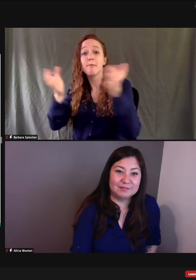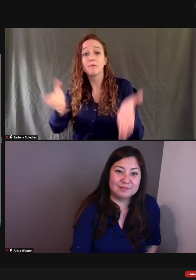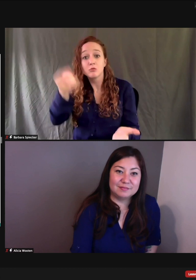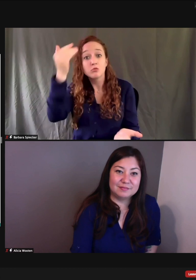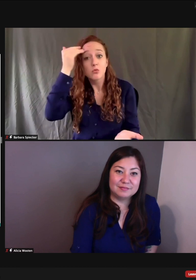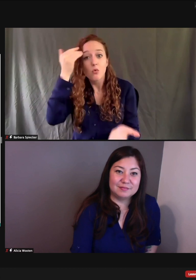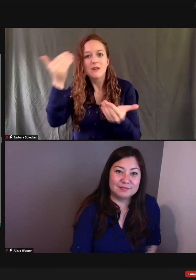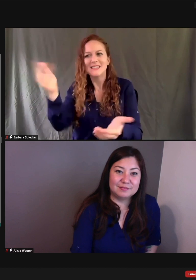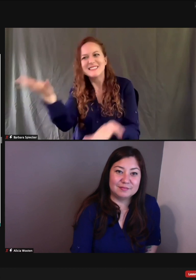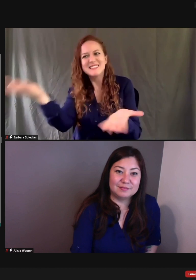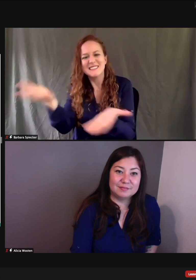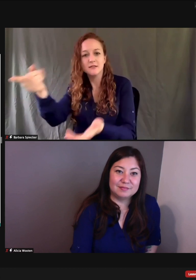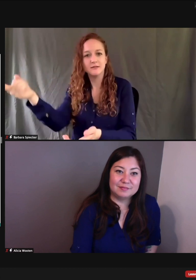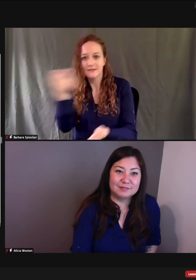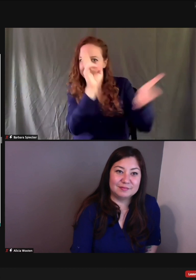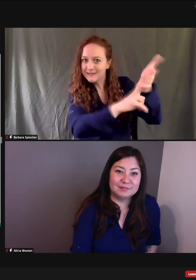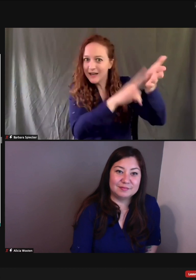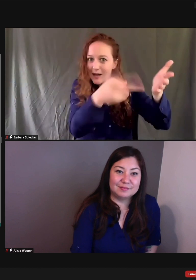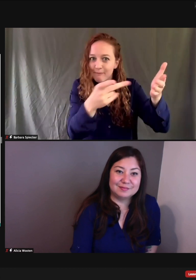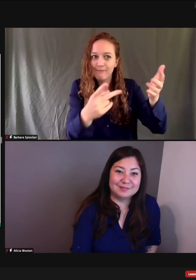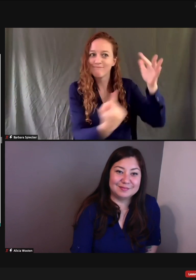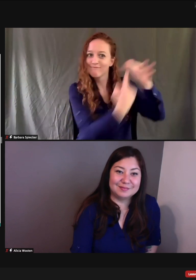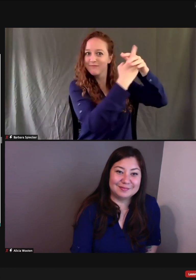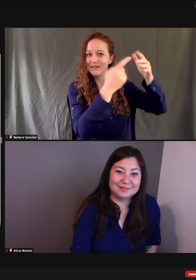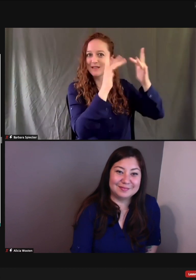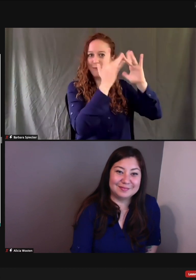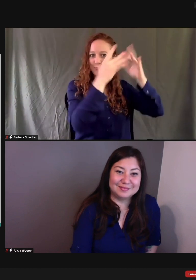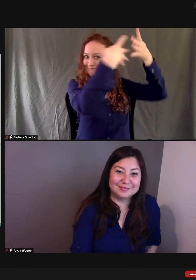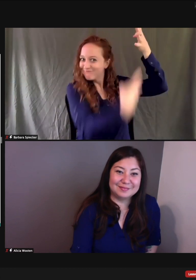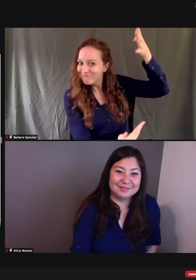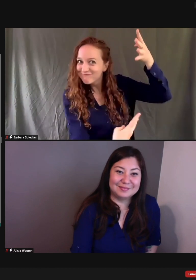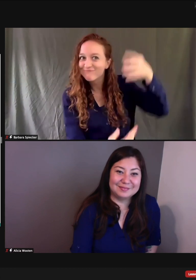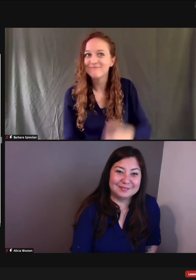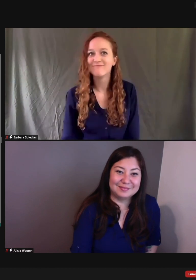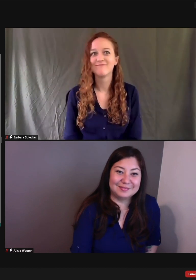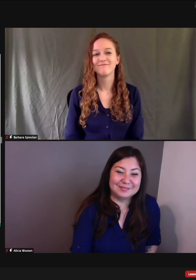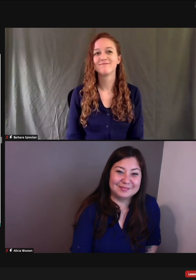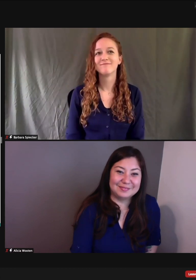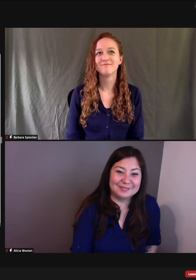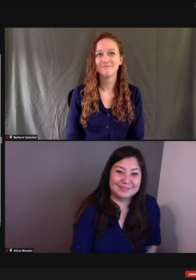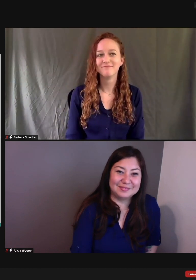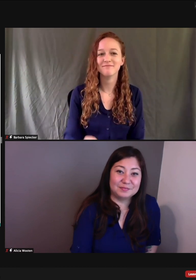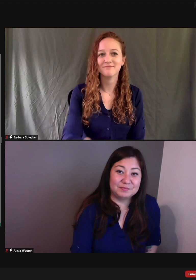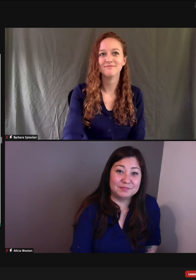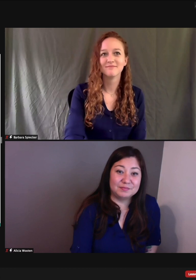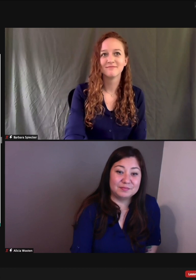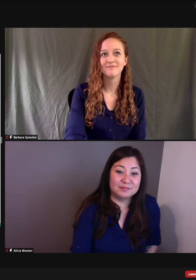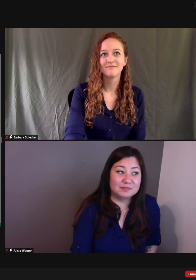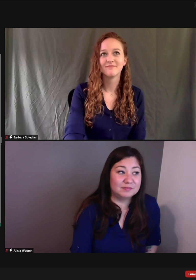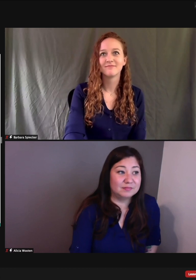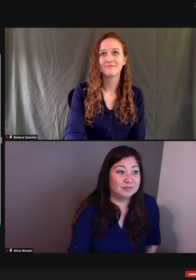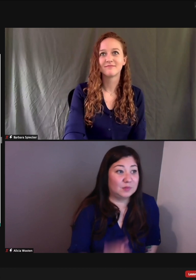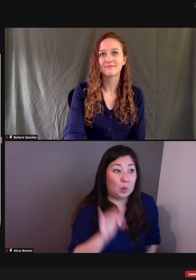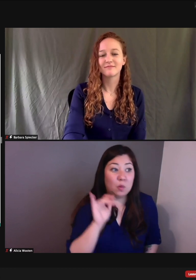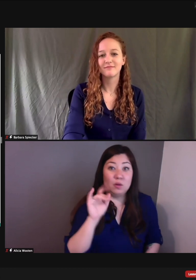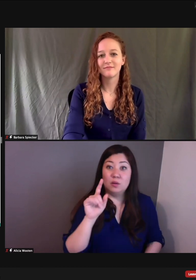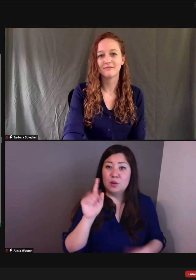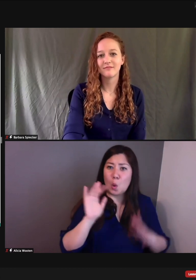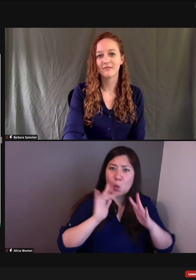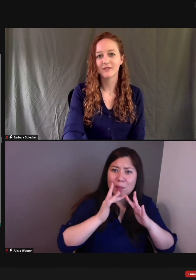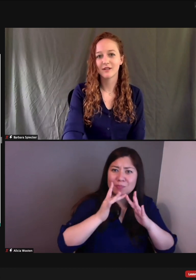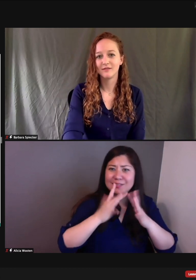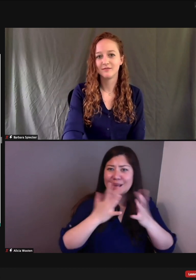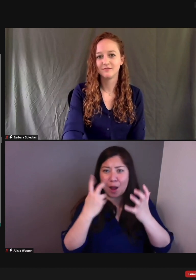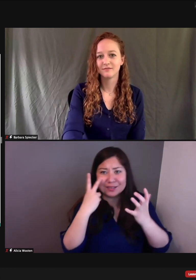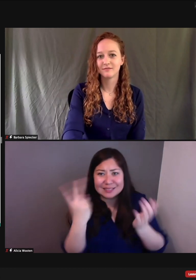So lastly, you think, what can you do to stay engaged? There's a lot of things actually. Start the conversation with